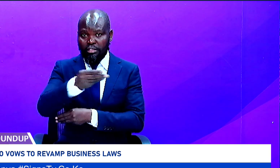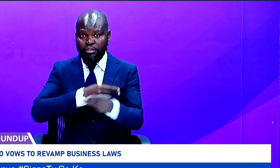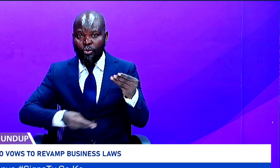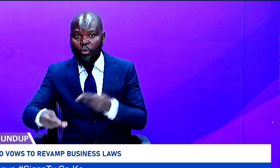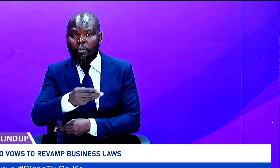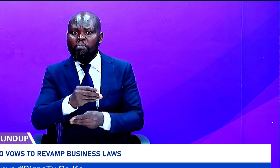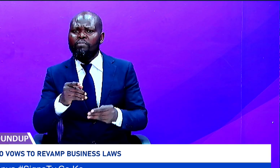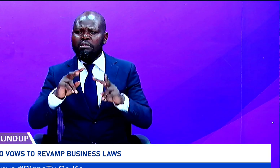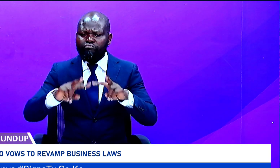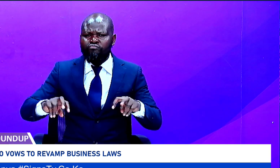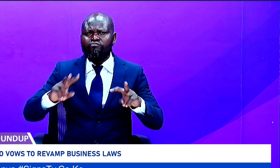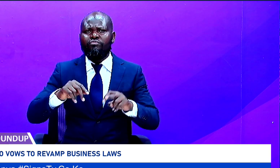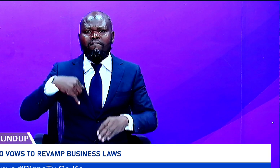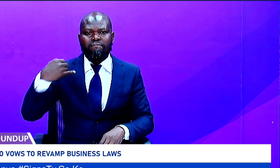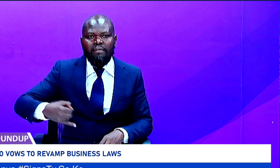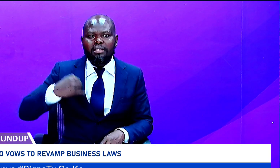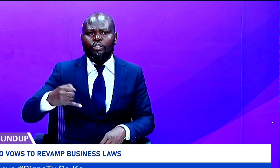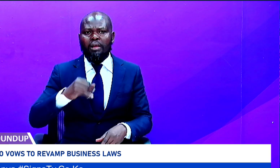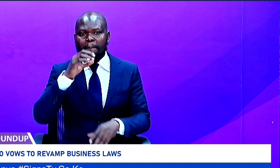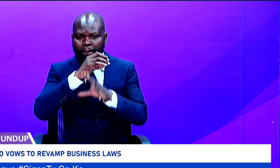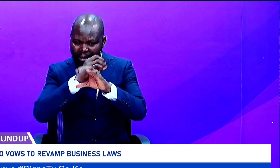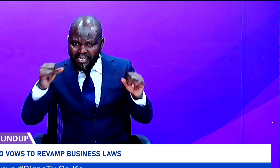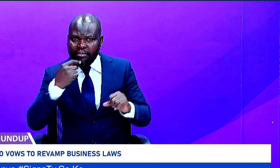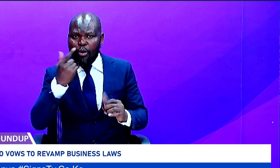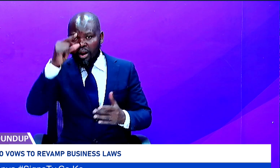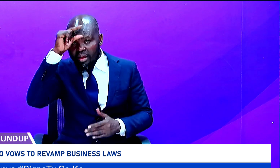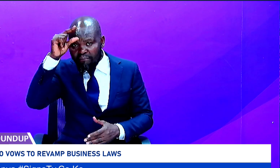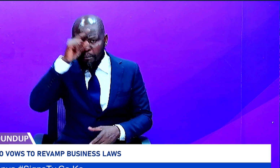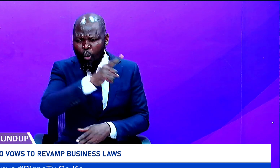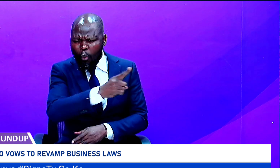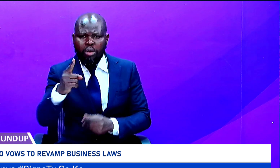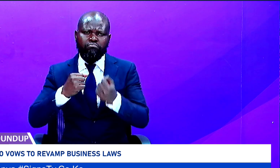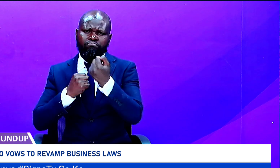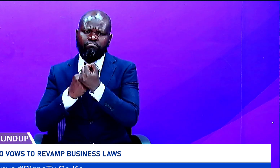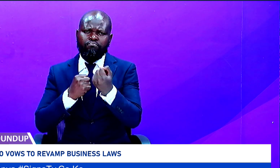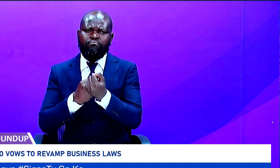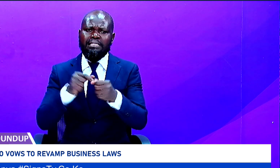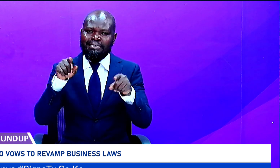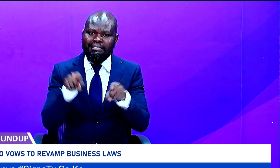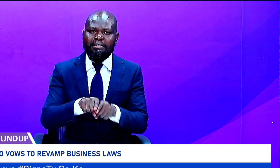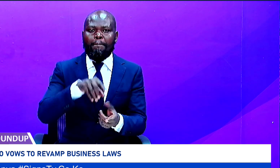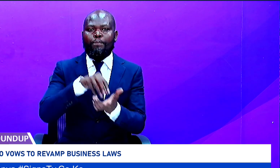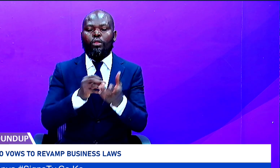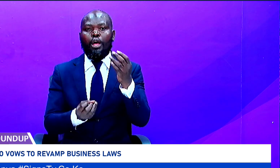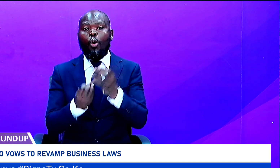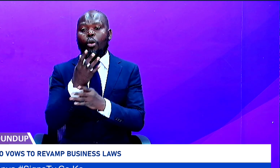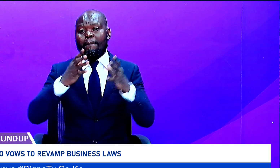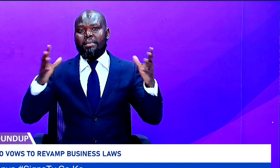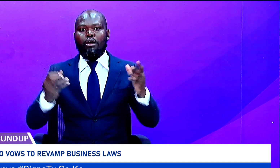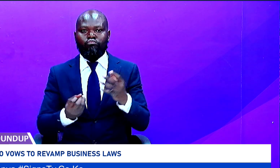Industry, the president emphasized the government's readiness to support sustainable enterprise growth. He also urged